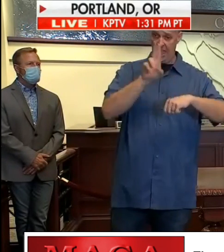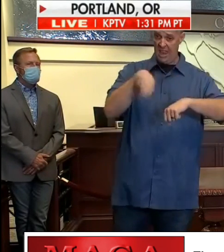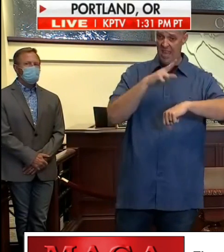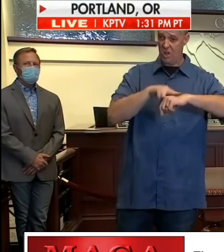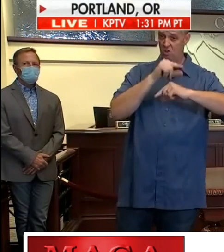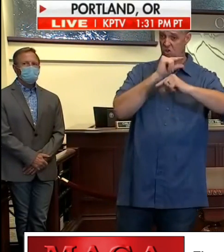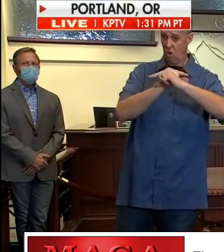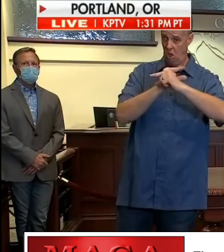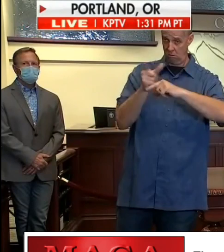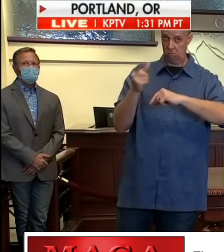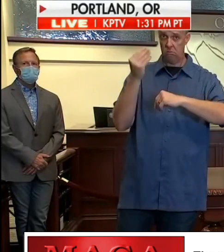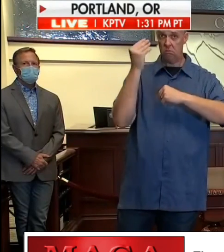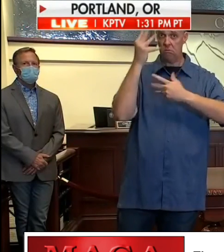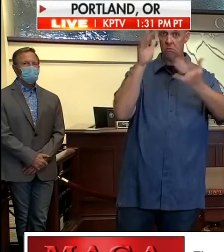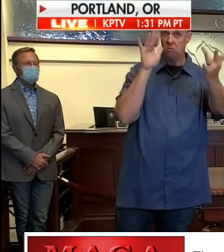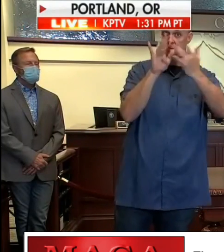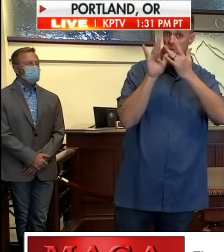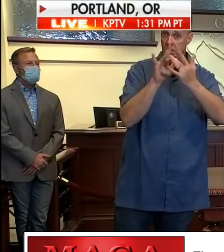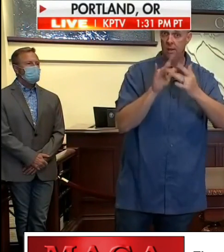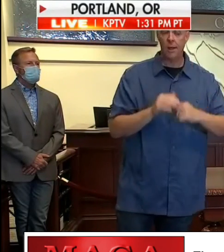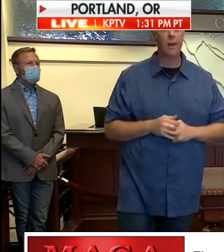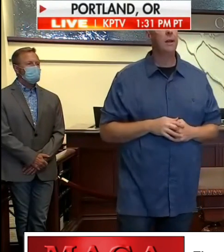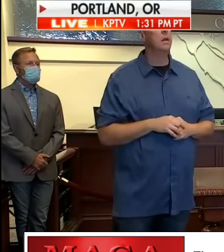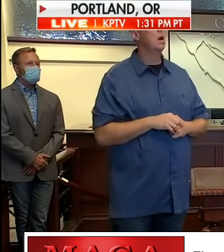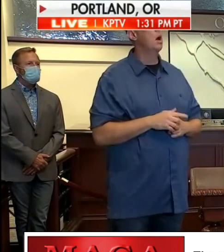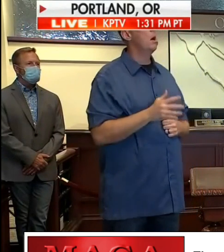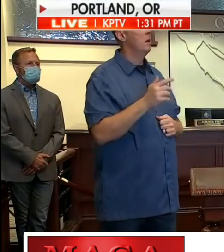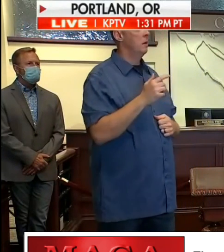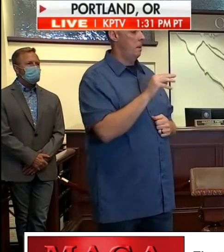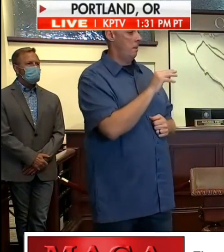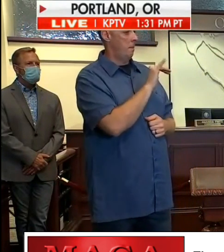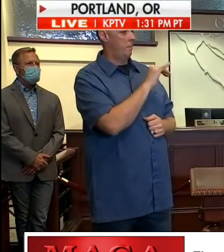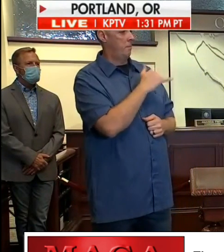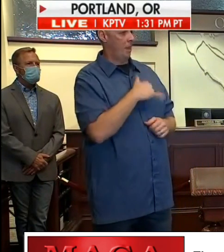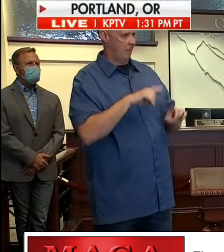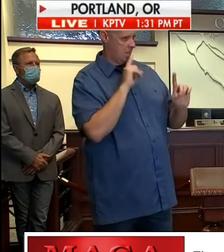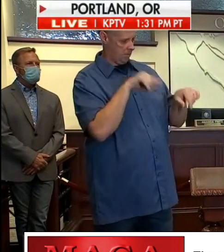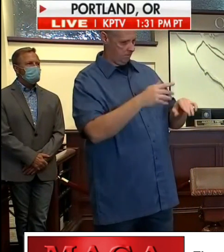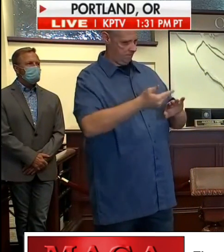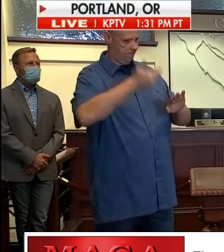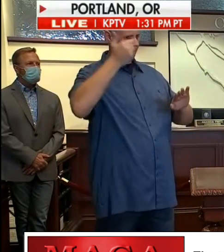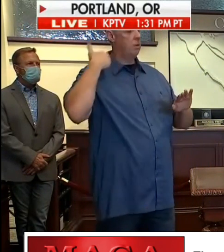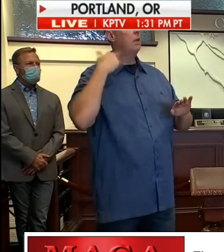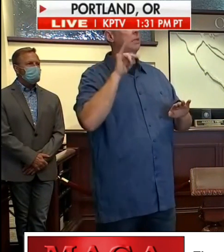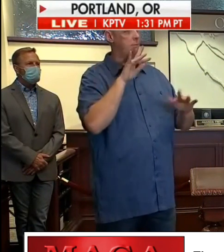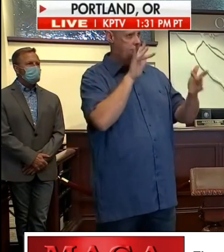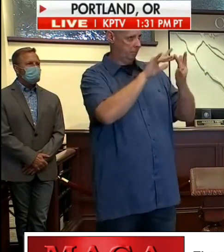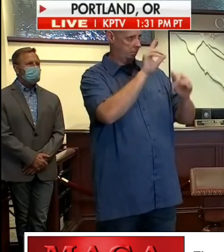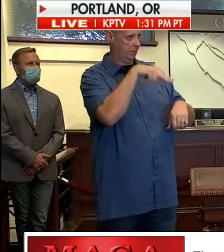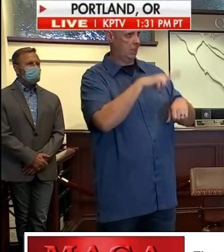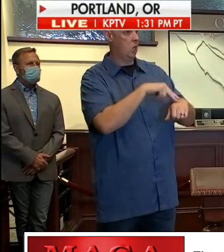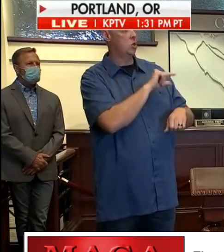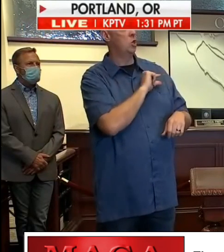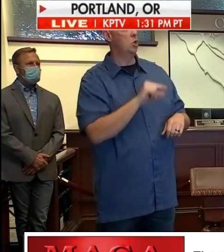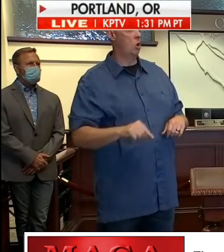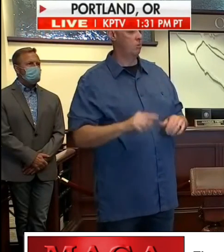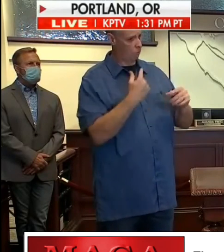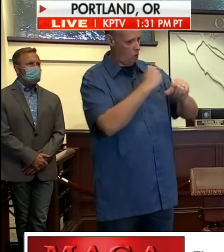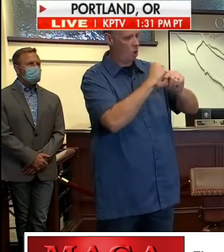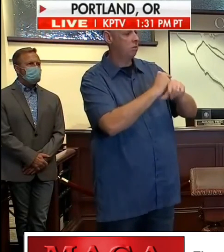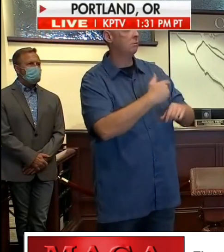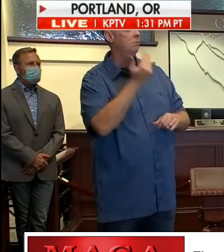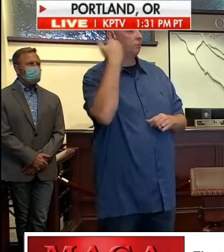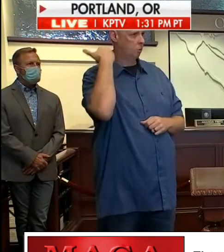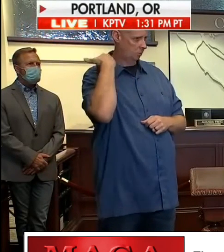involvement? As you know, on two prior occasions, I have asked the governor for the National Guard. She declined in those two